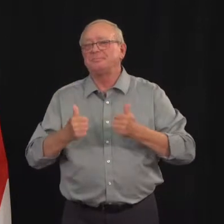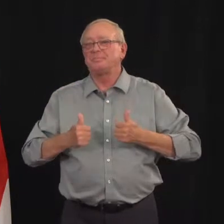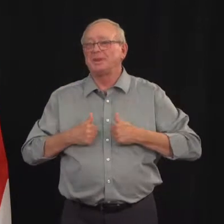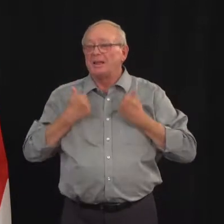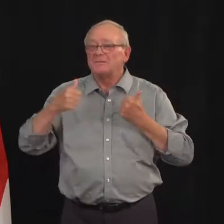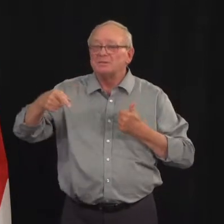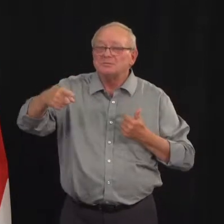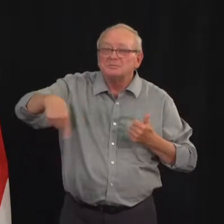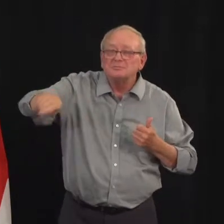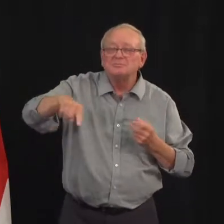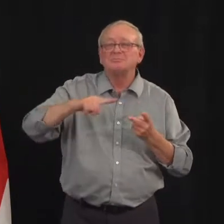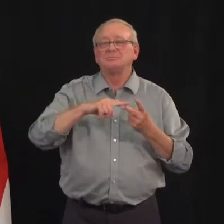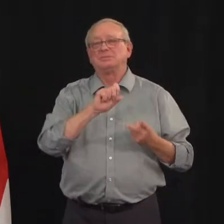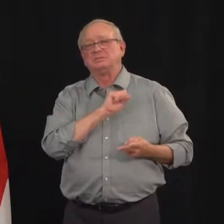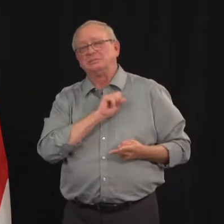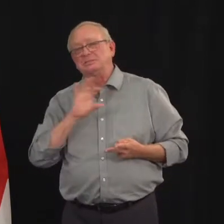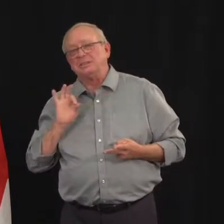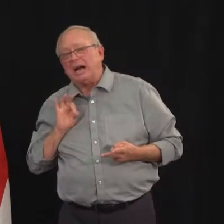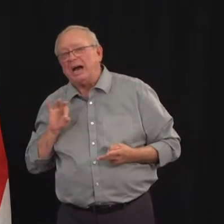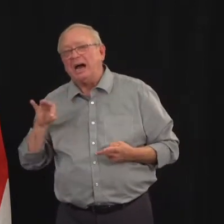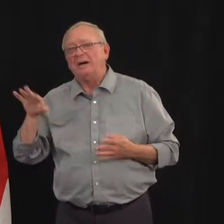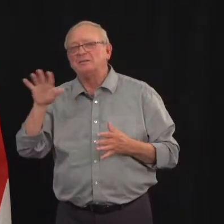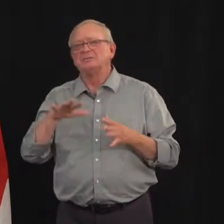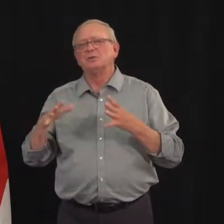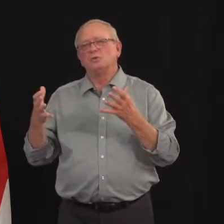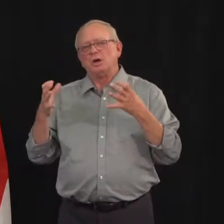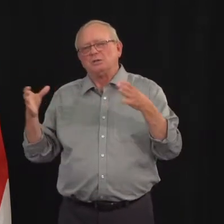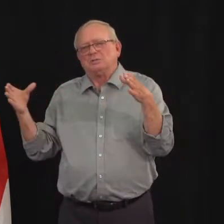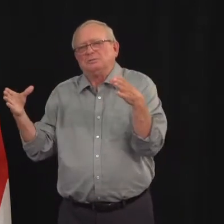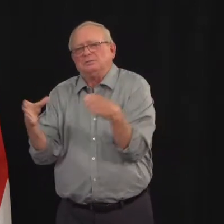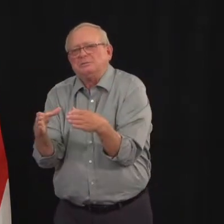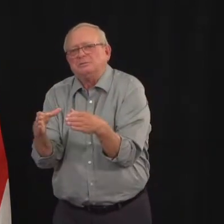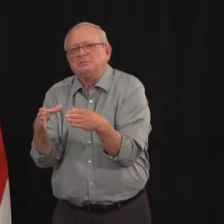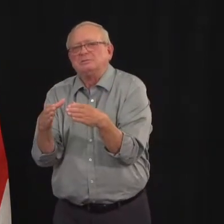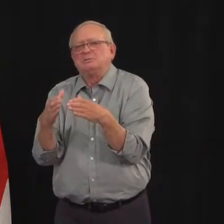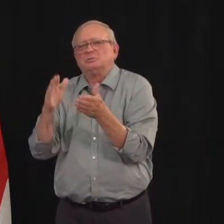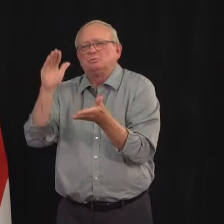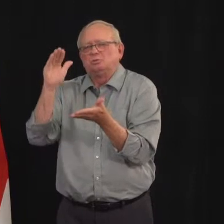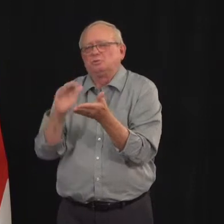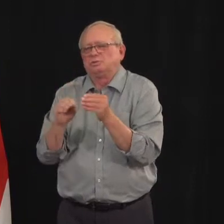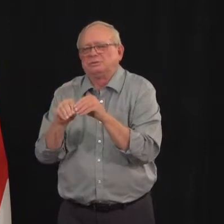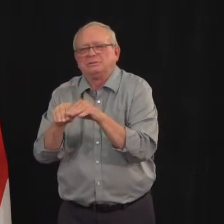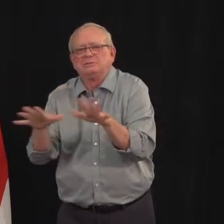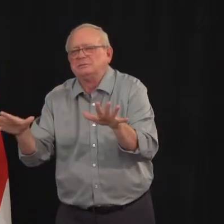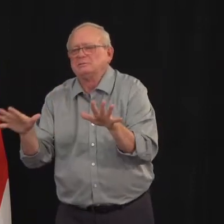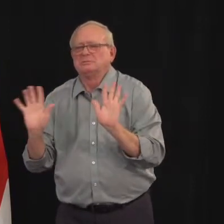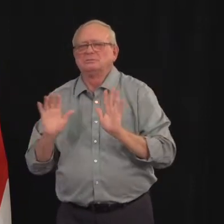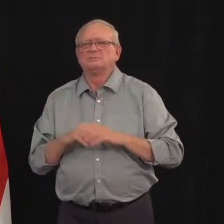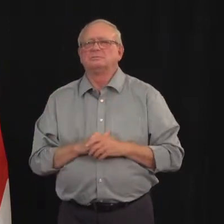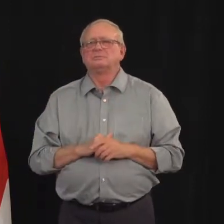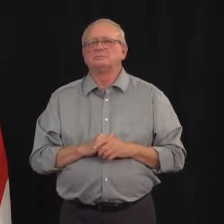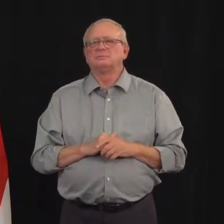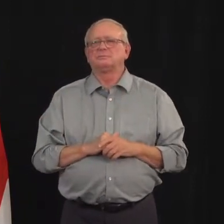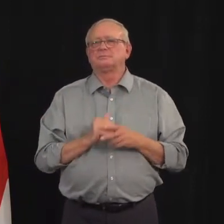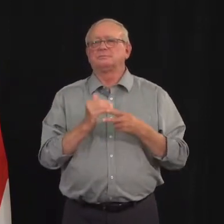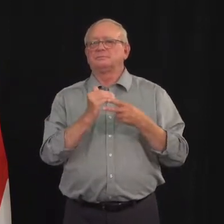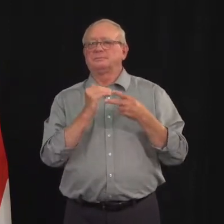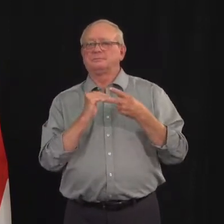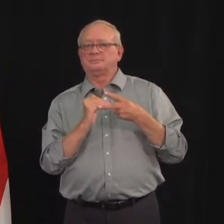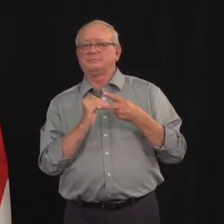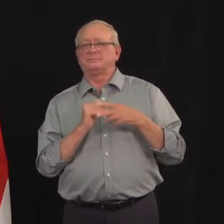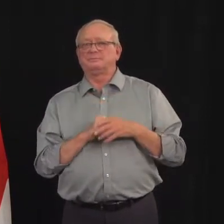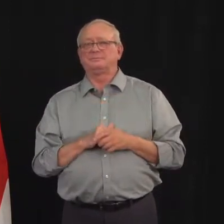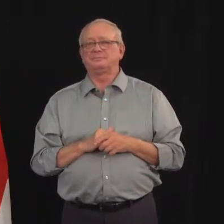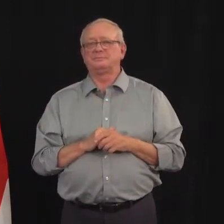as well as bringing that outbreak under control. With respect to that question of the opening of the relaunch and the